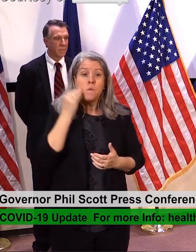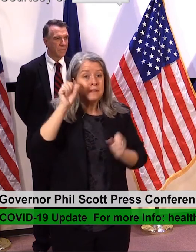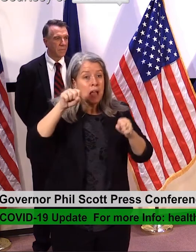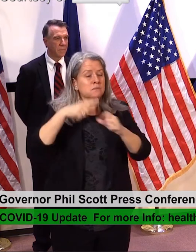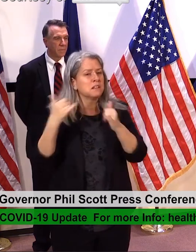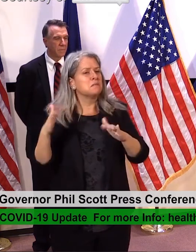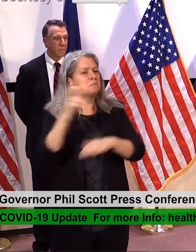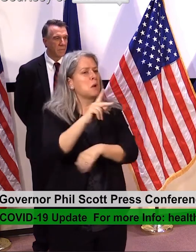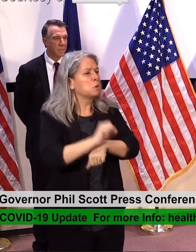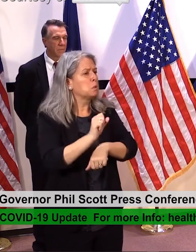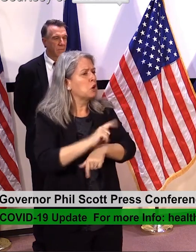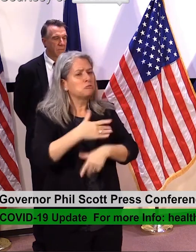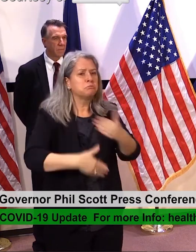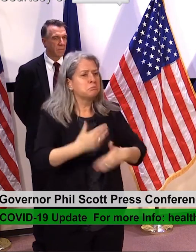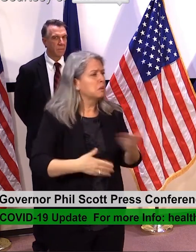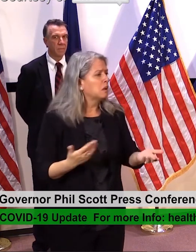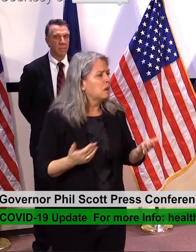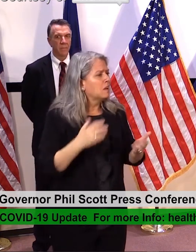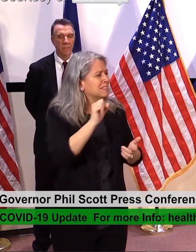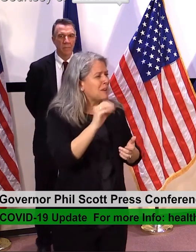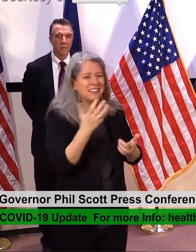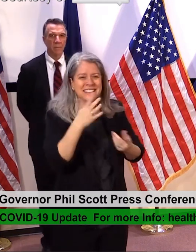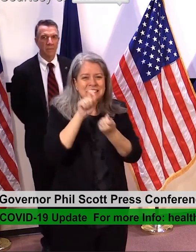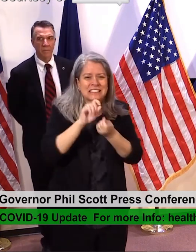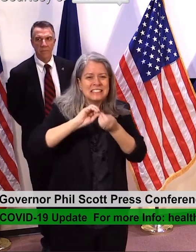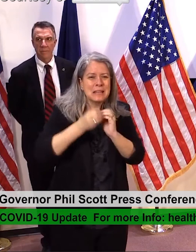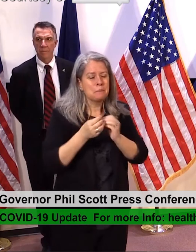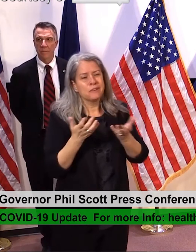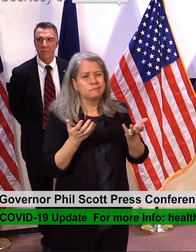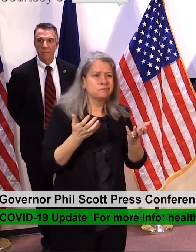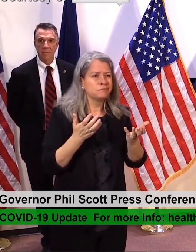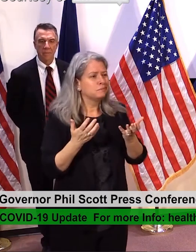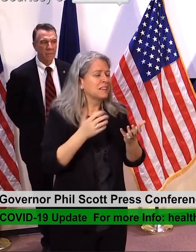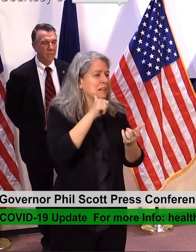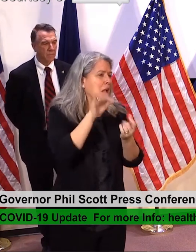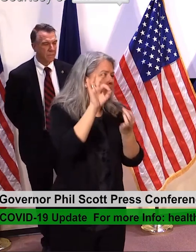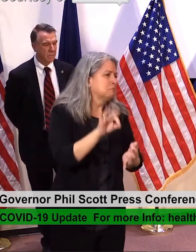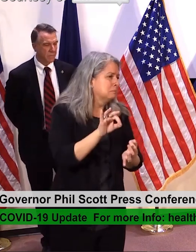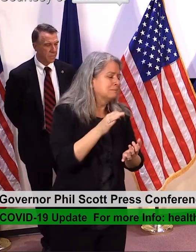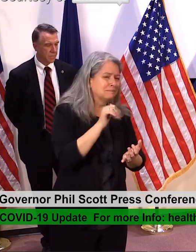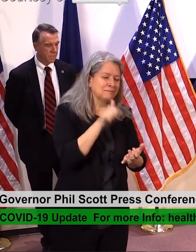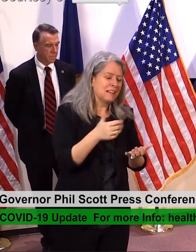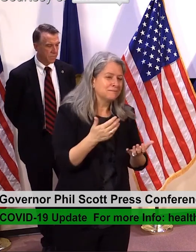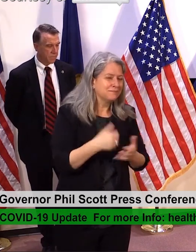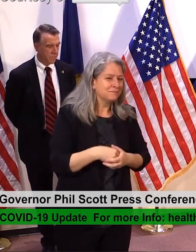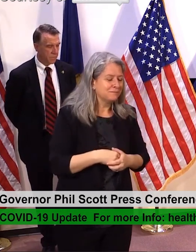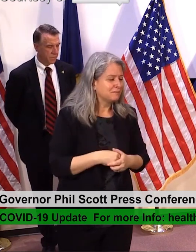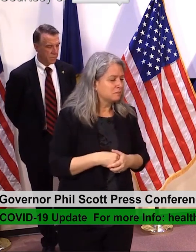will. So it's too early for us to give you very precise statistics, unfortunately.